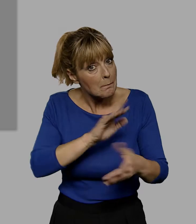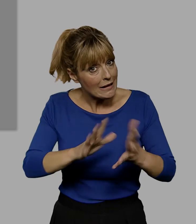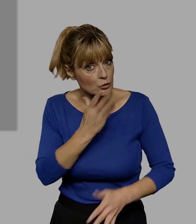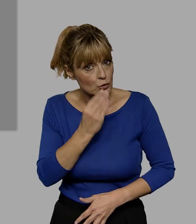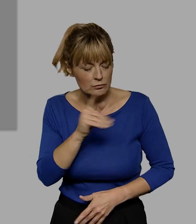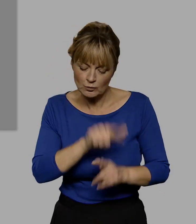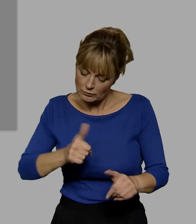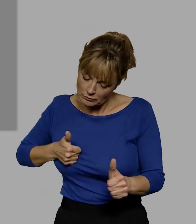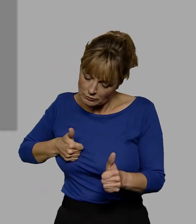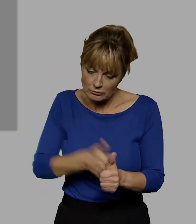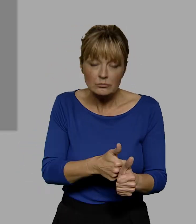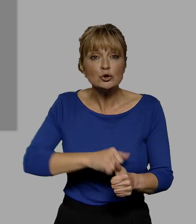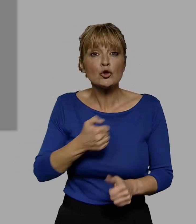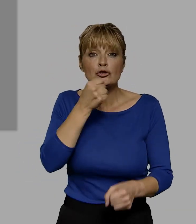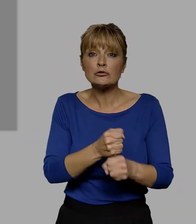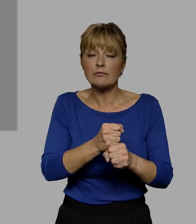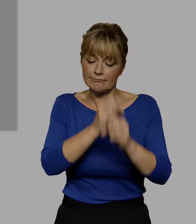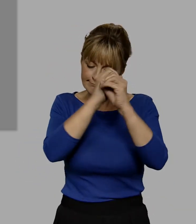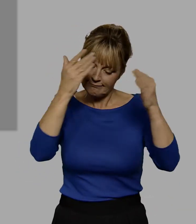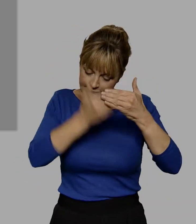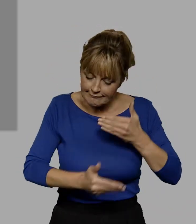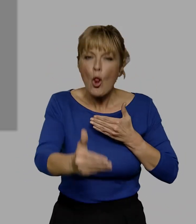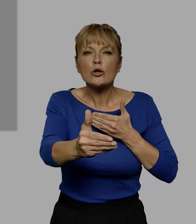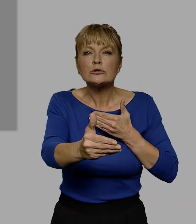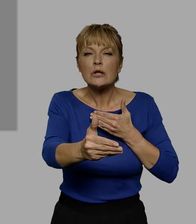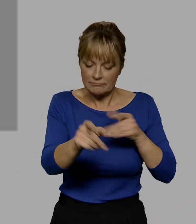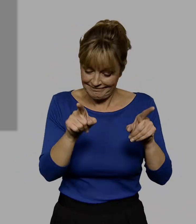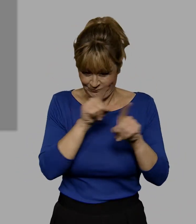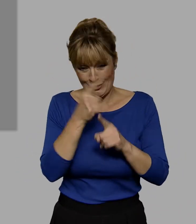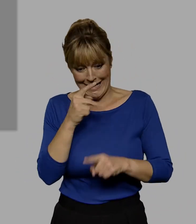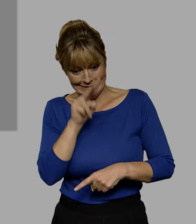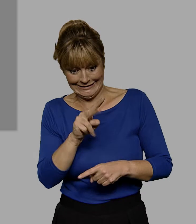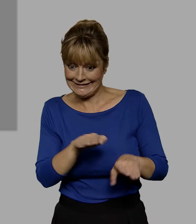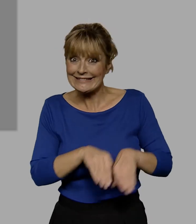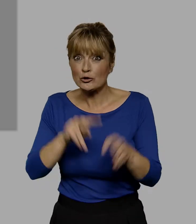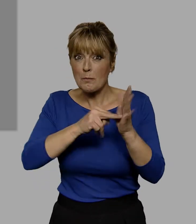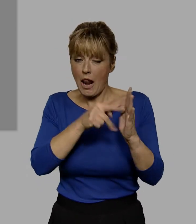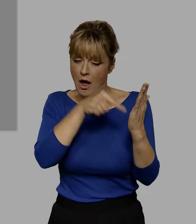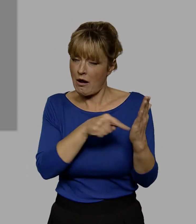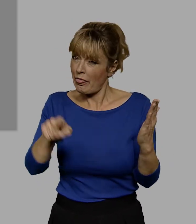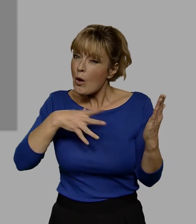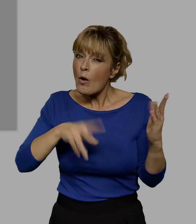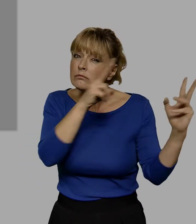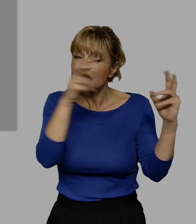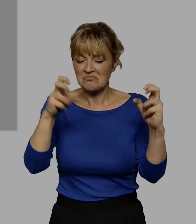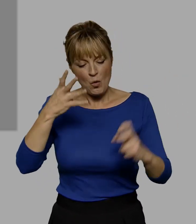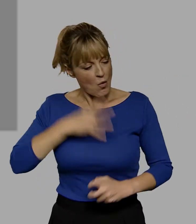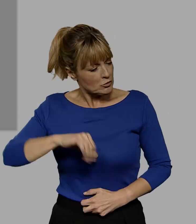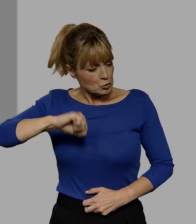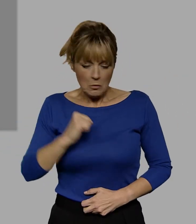the Scottish Government's long-term goal as set out in the BSL National Plan, to make Scotland the best place in the